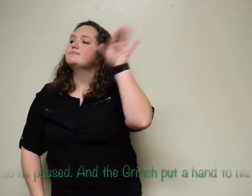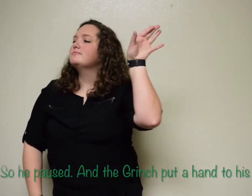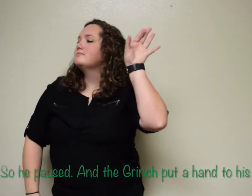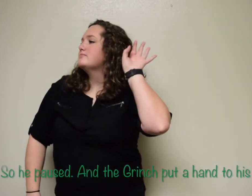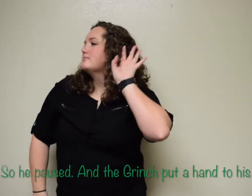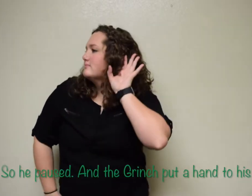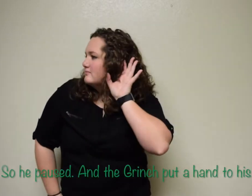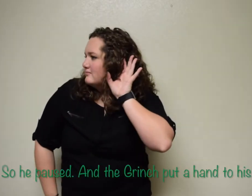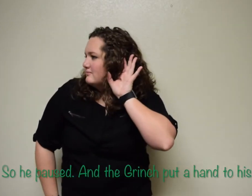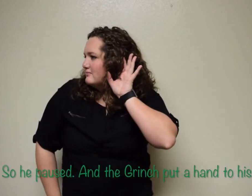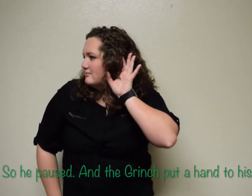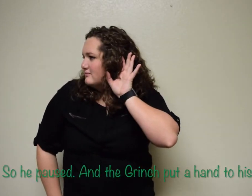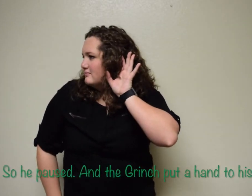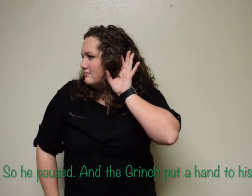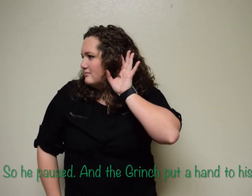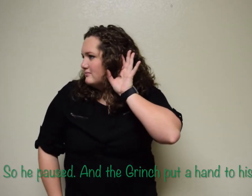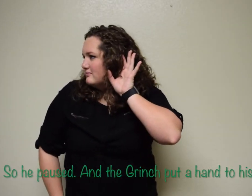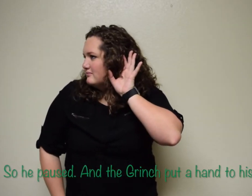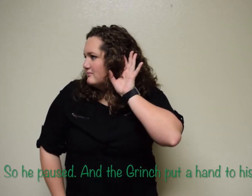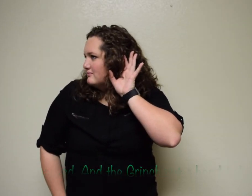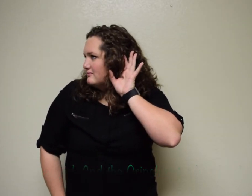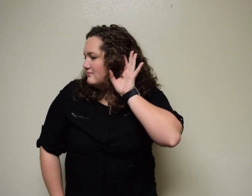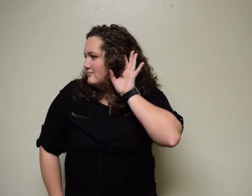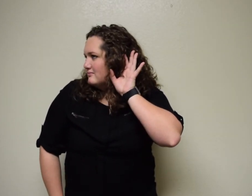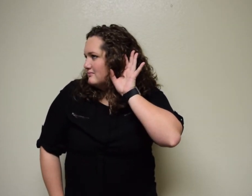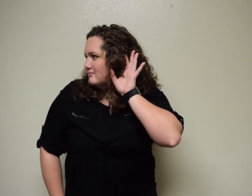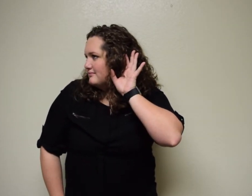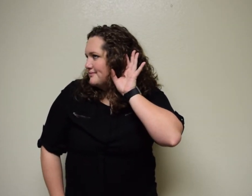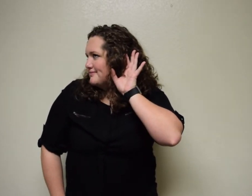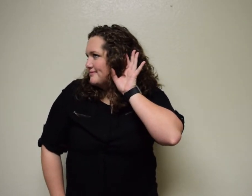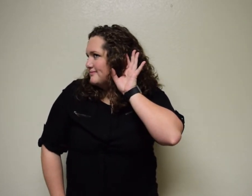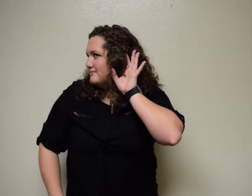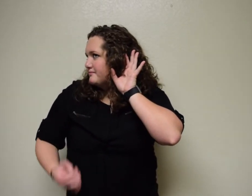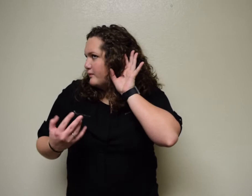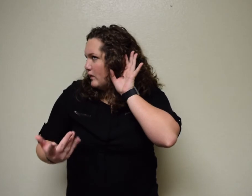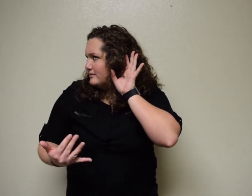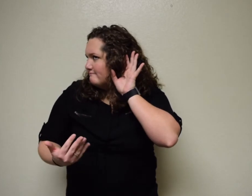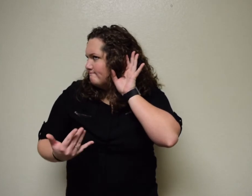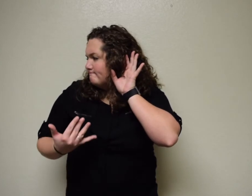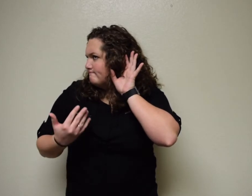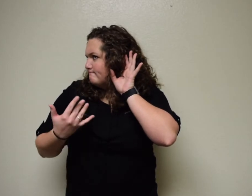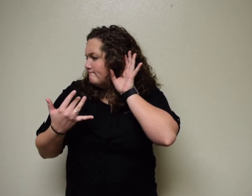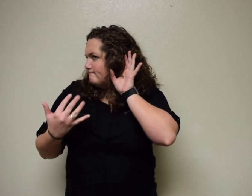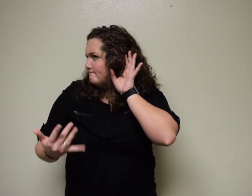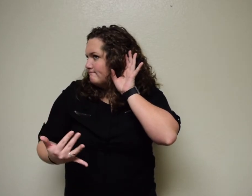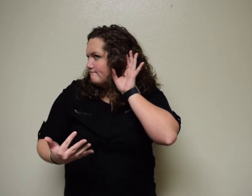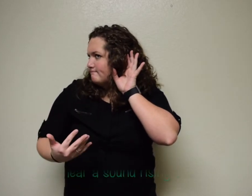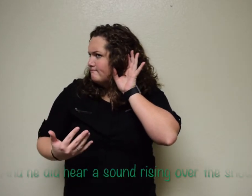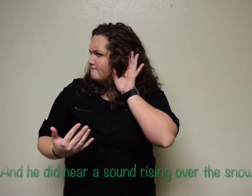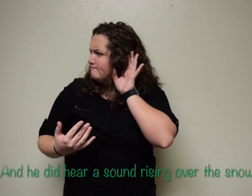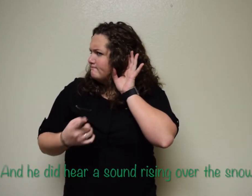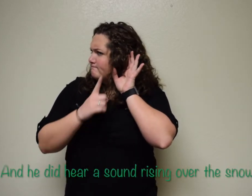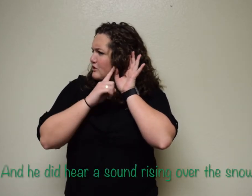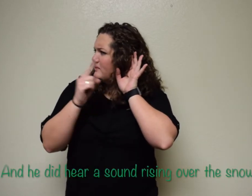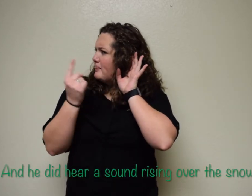grinch put his hand to his ear and he did hear a sound